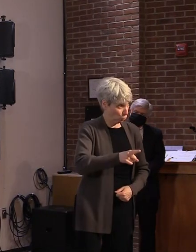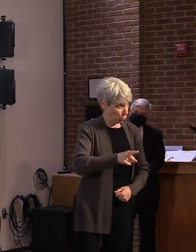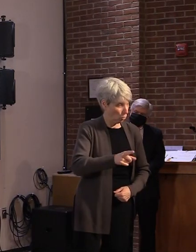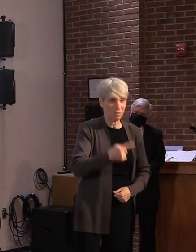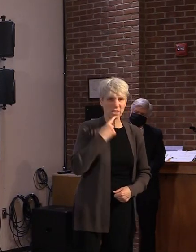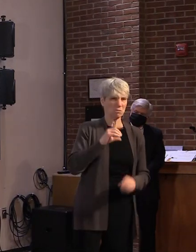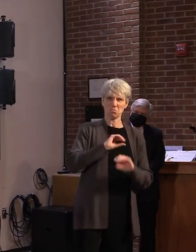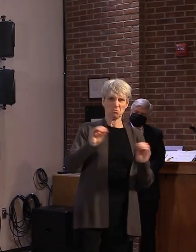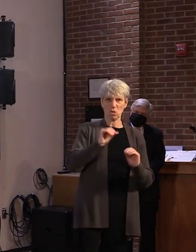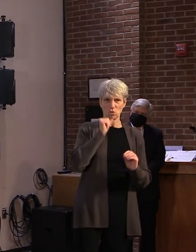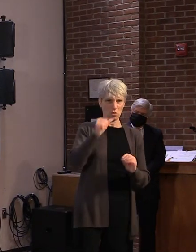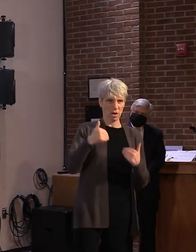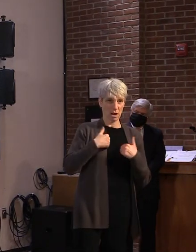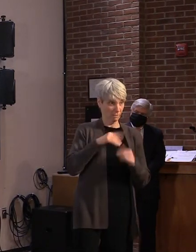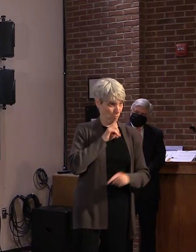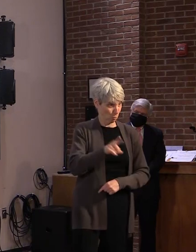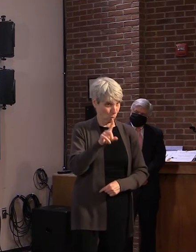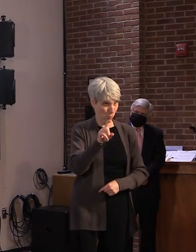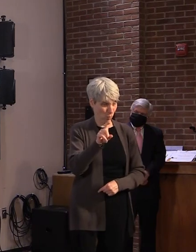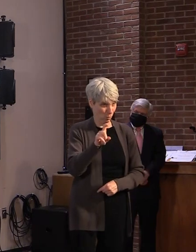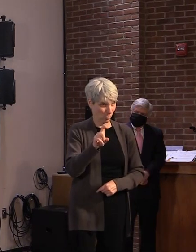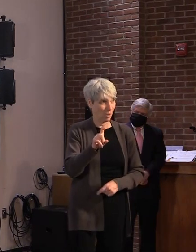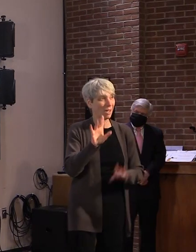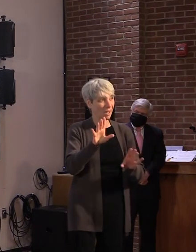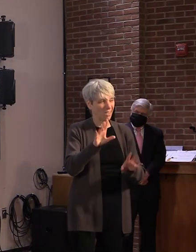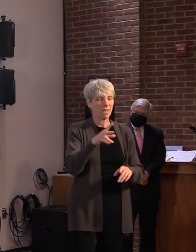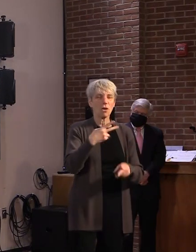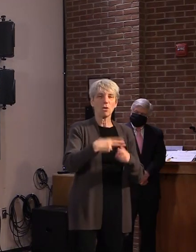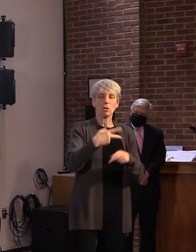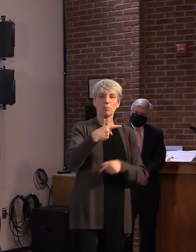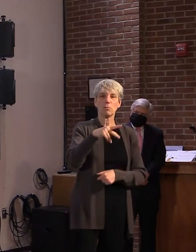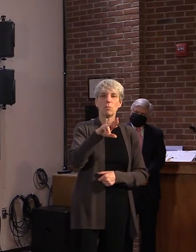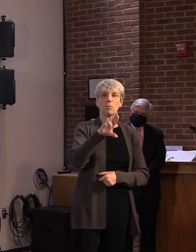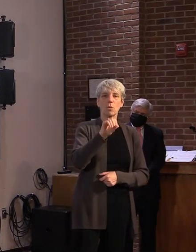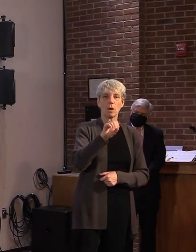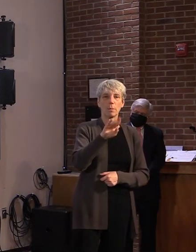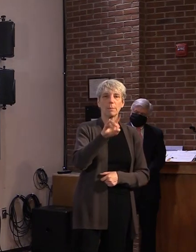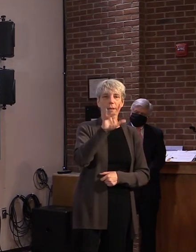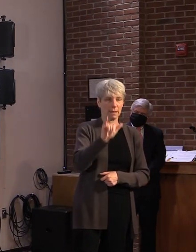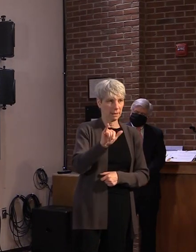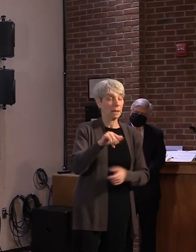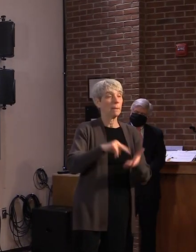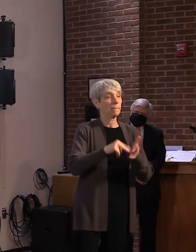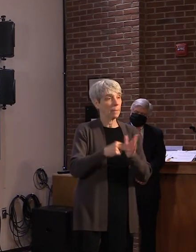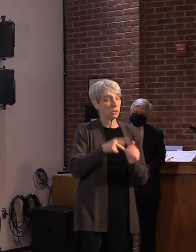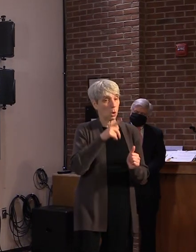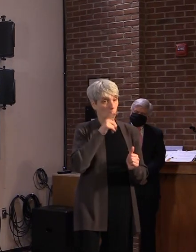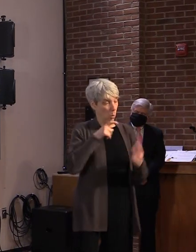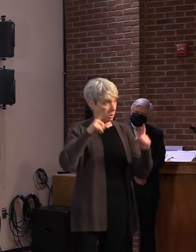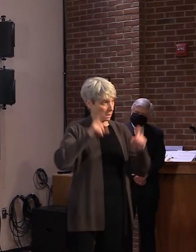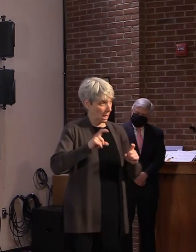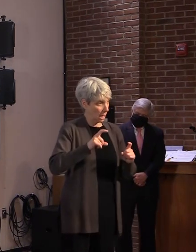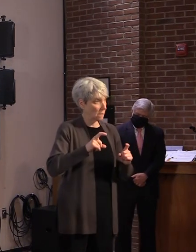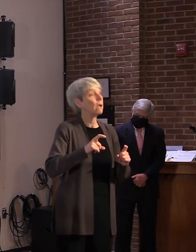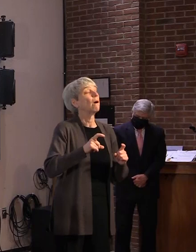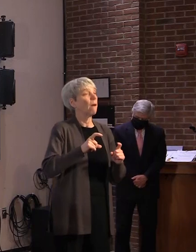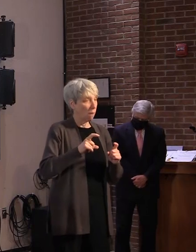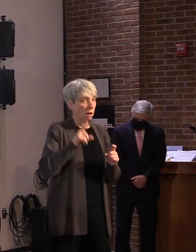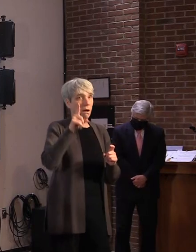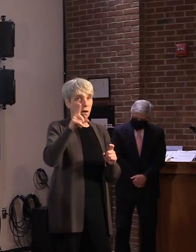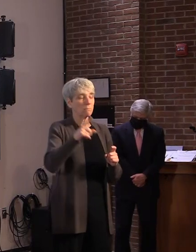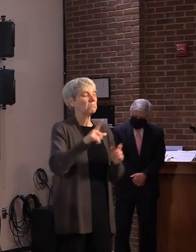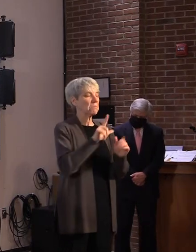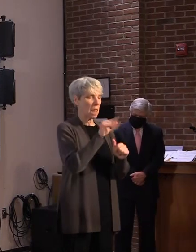value of a test is the probability that a person who has a positive test result really does